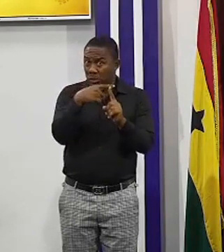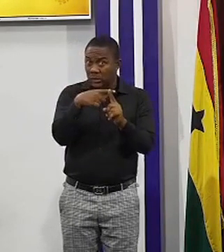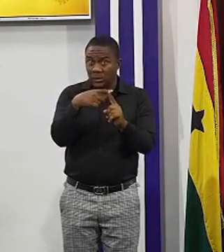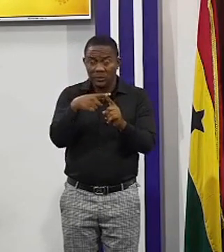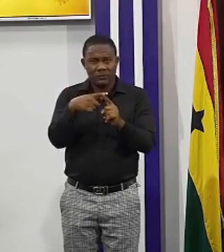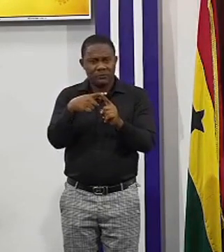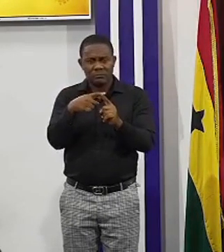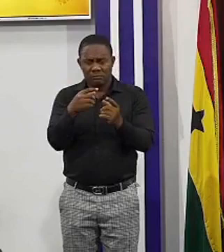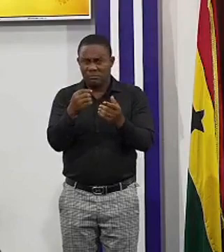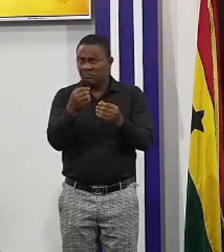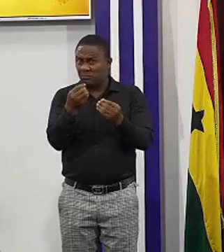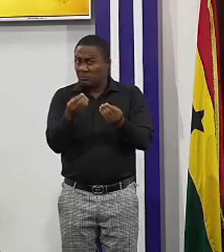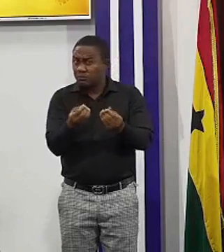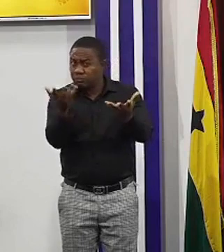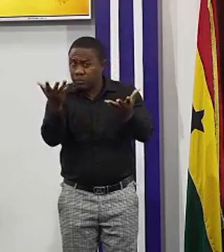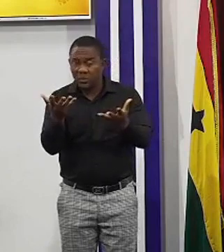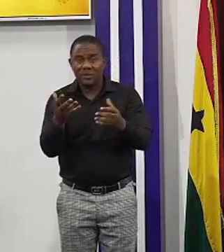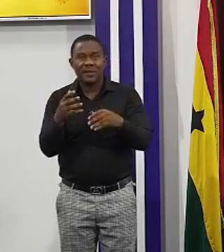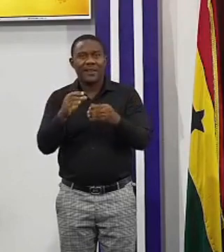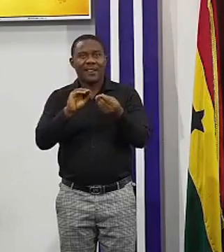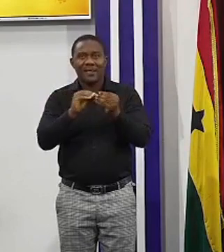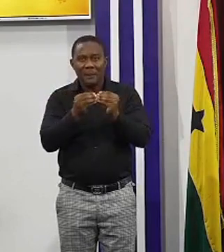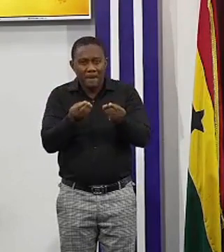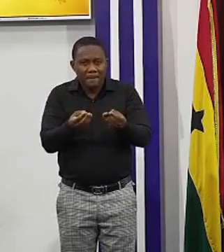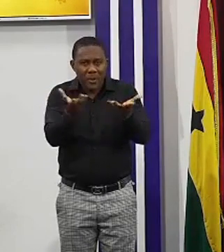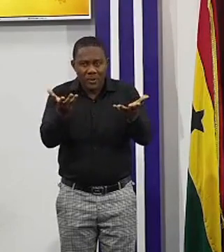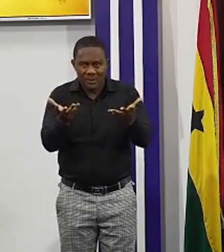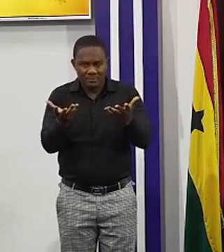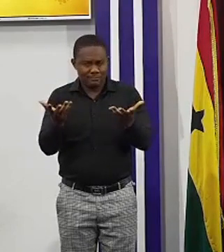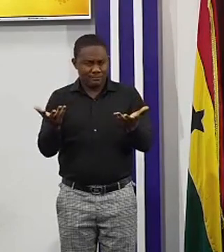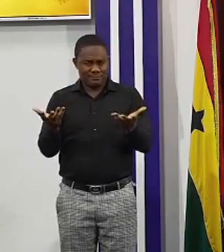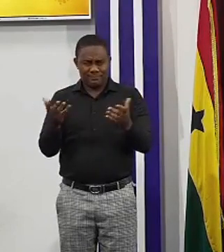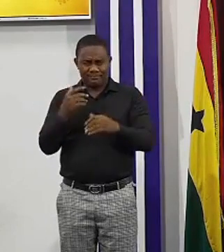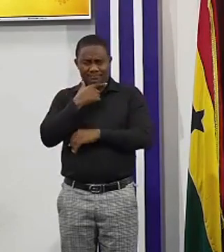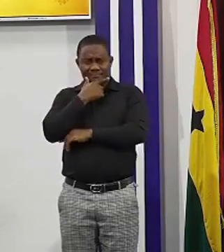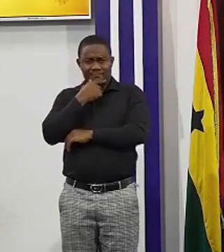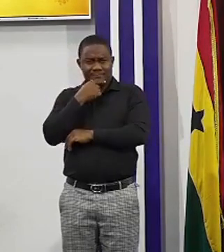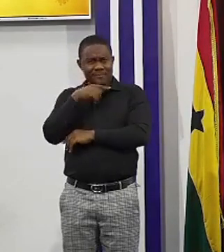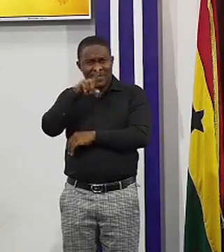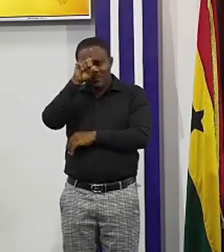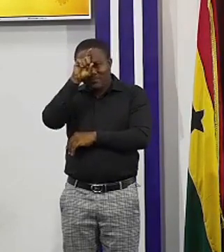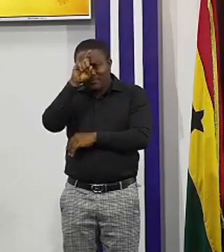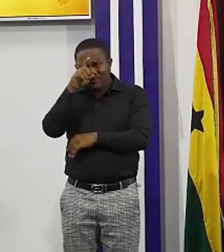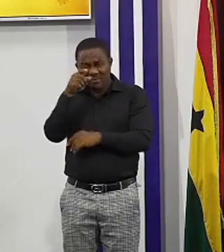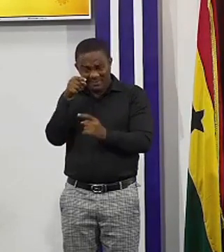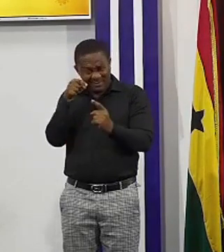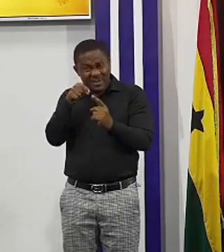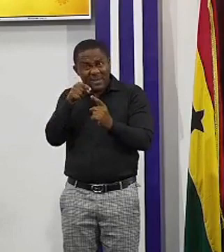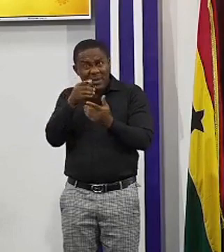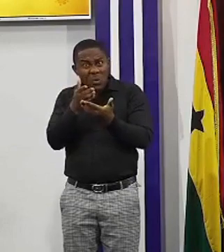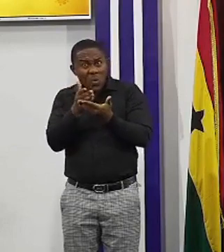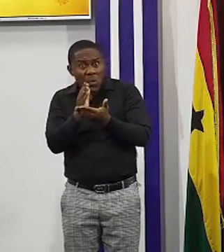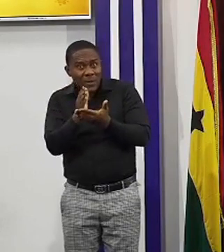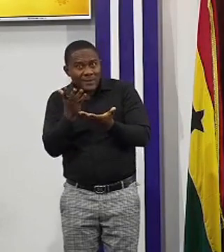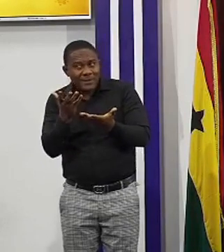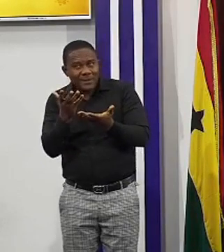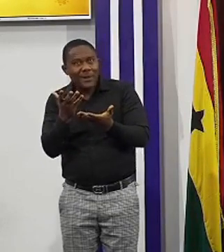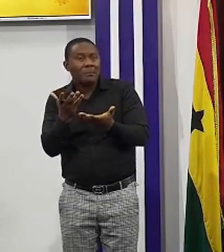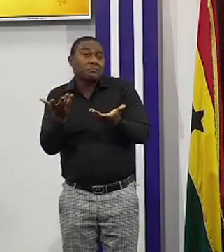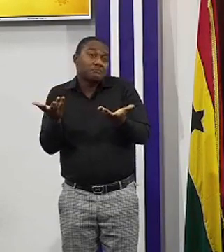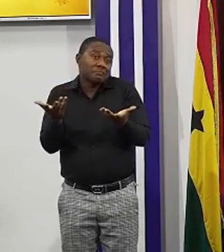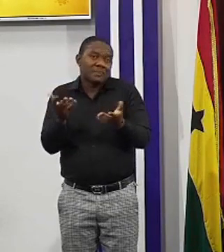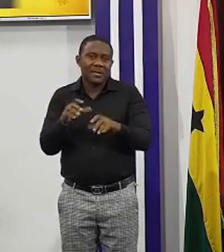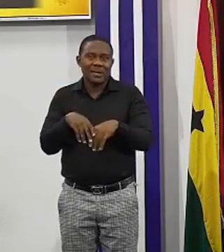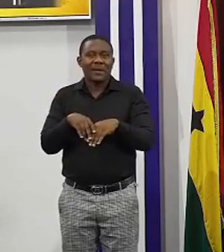because all of this is driven by the data and the science, where there are questions about the data and its analysis, we